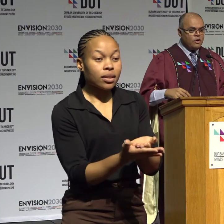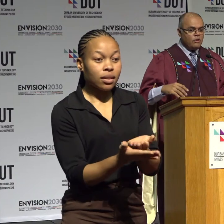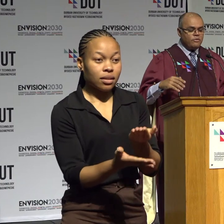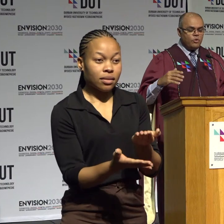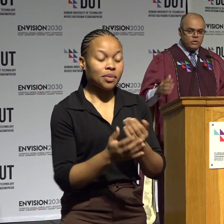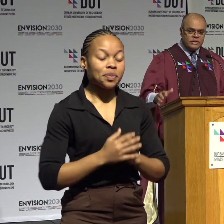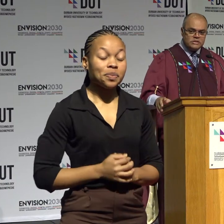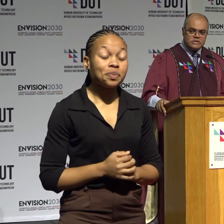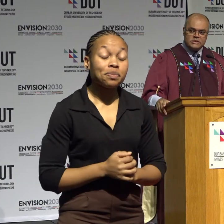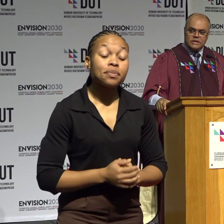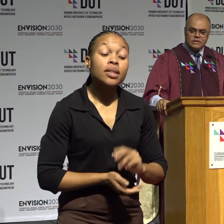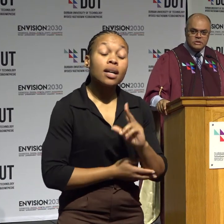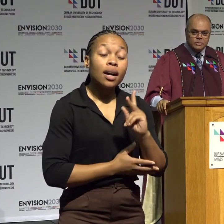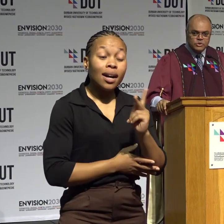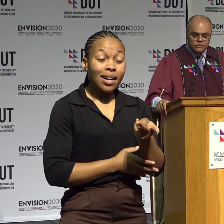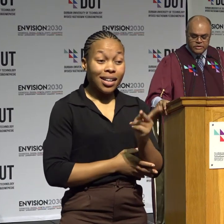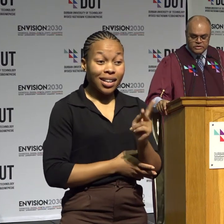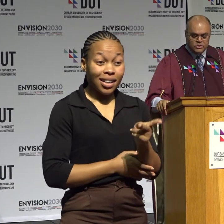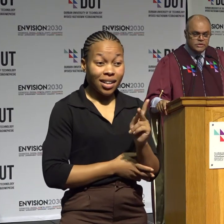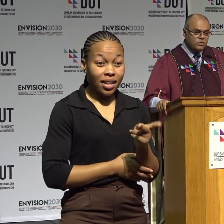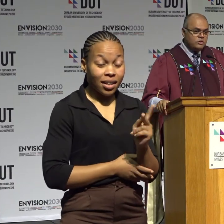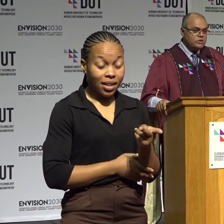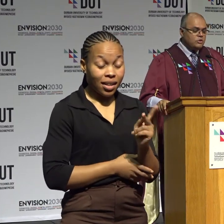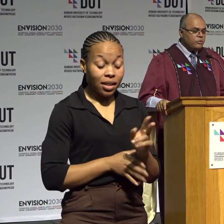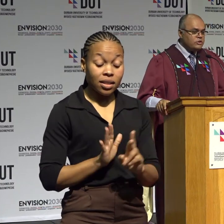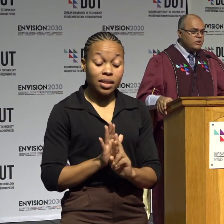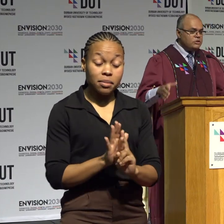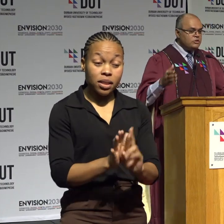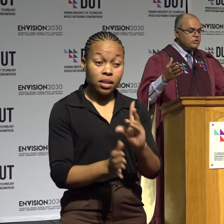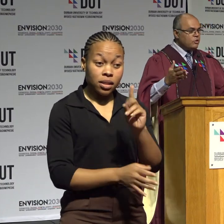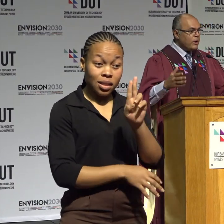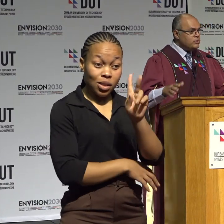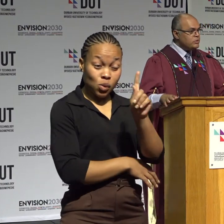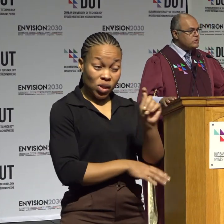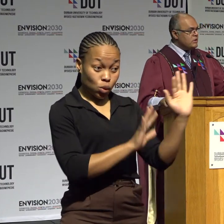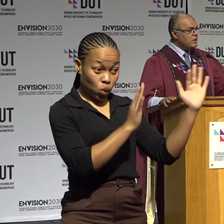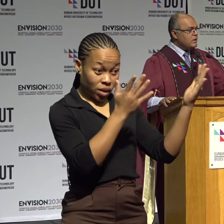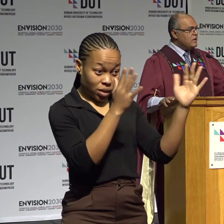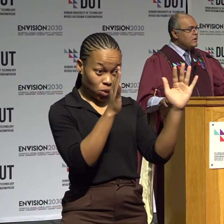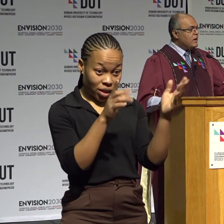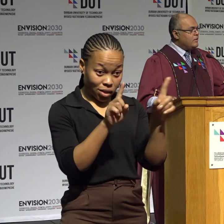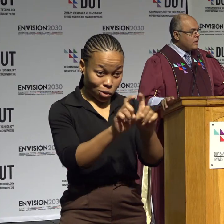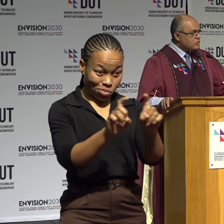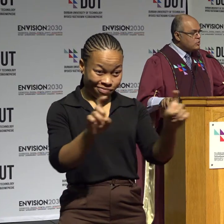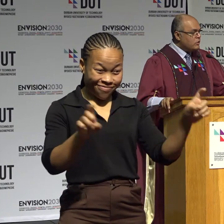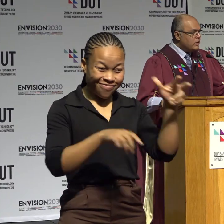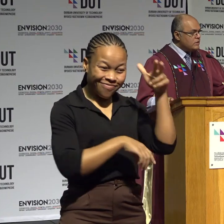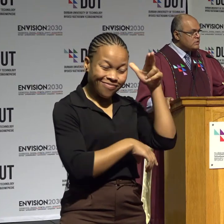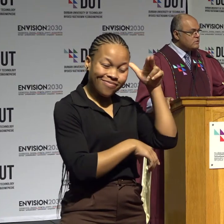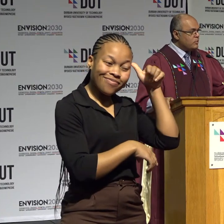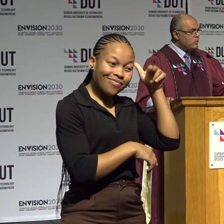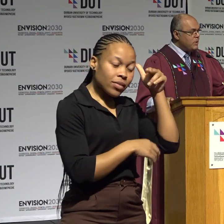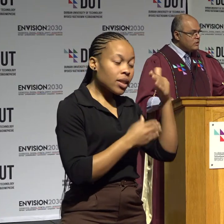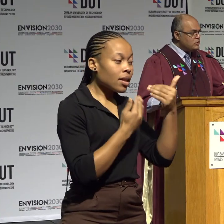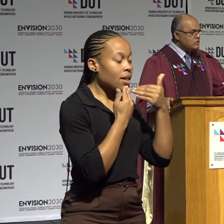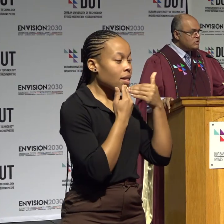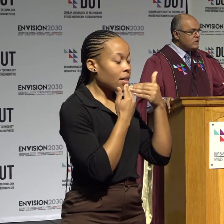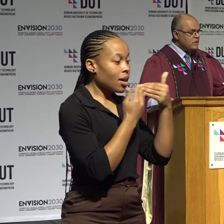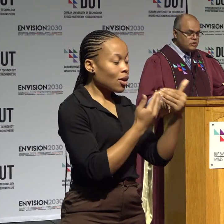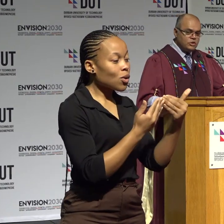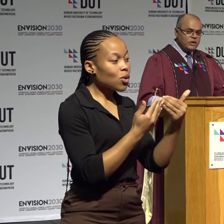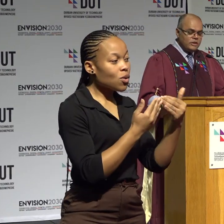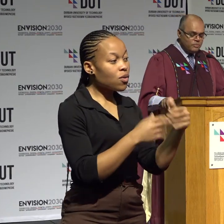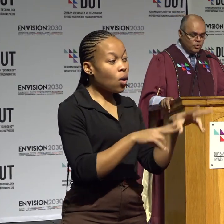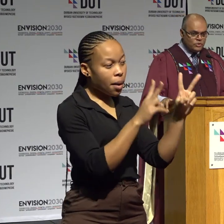behalf of all of us at the Durban University of Technology, congratulations to our graduates, and thanks to our guests for their patience,